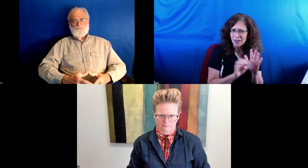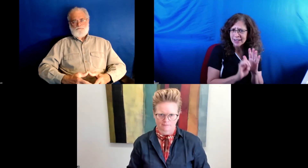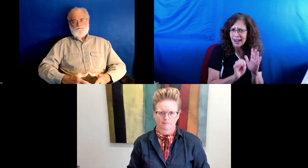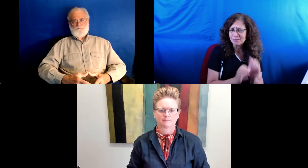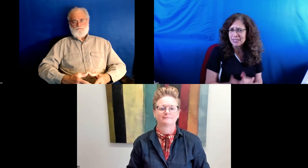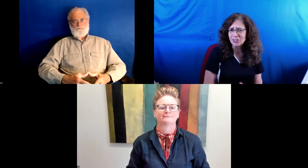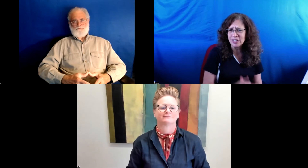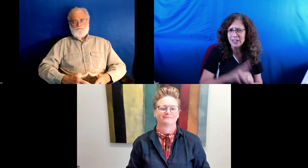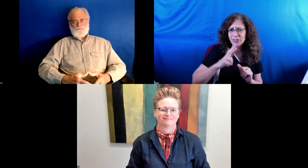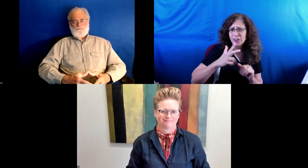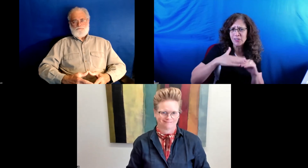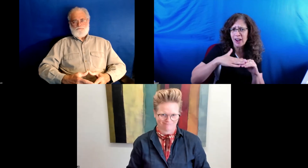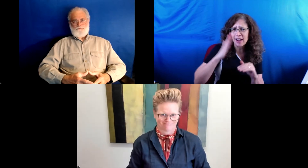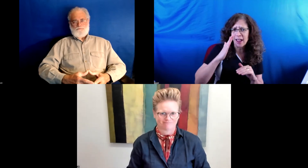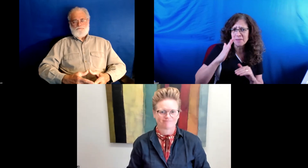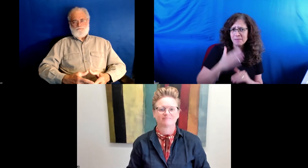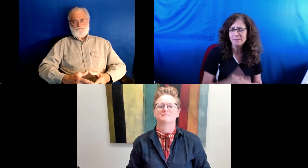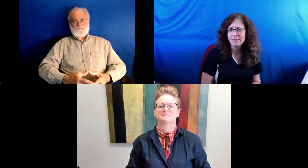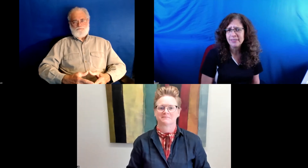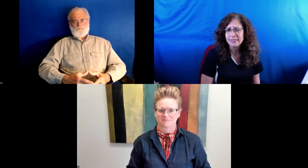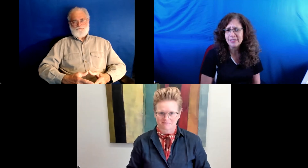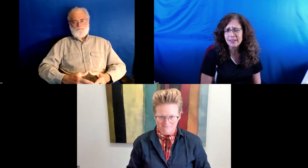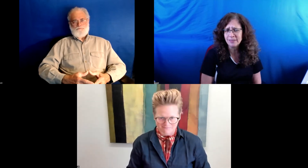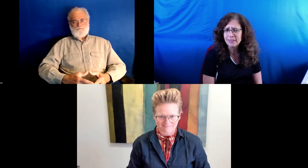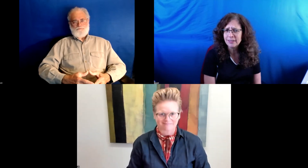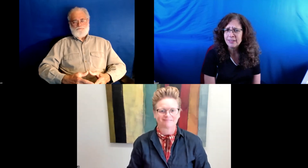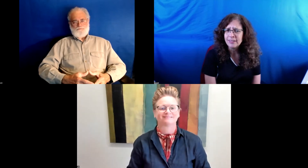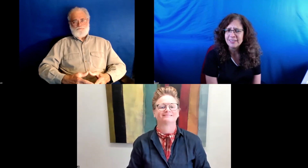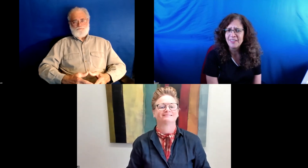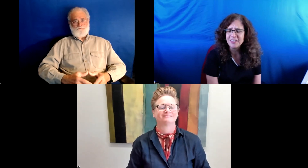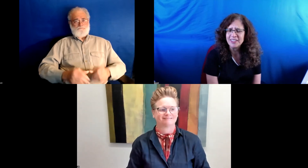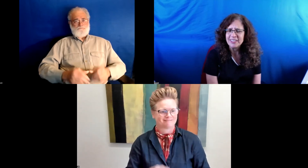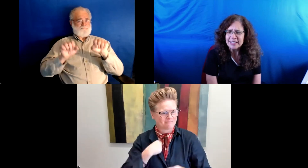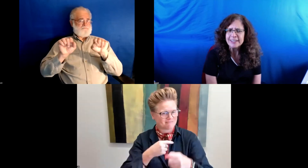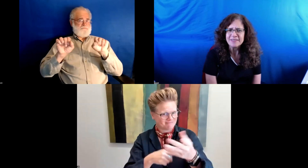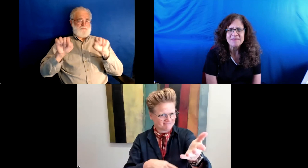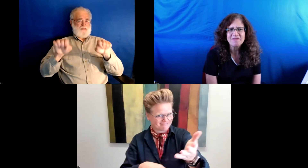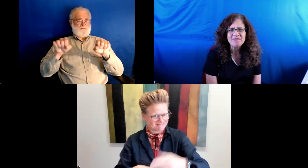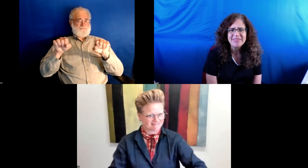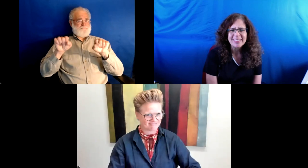encourage an elementary, 3rd grade and up.